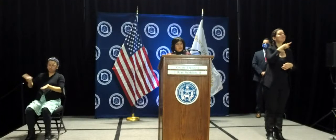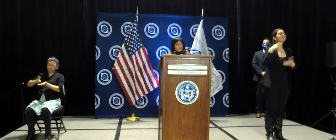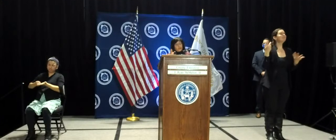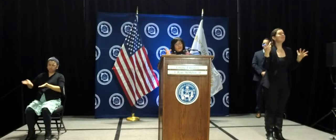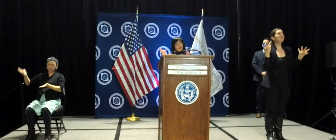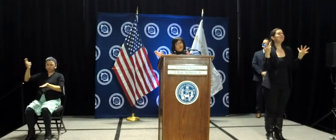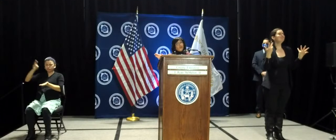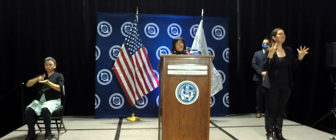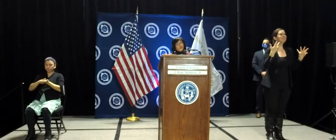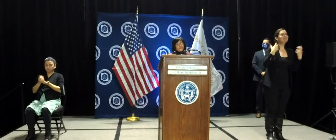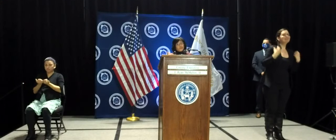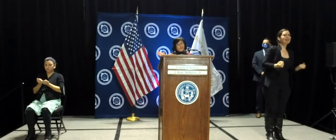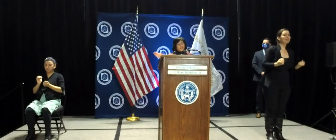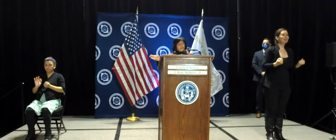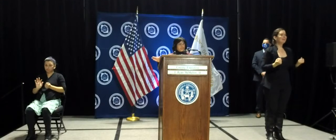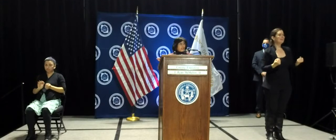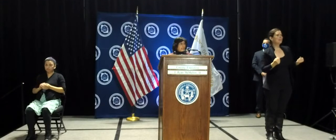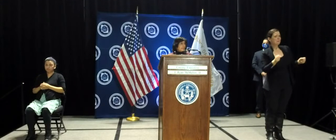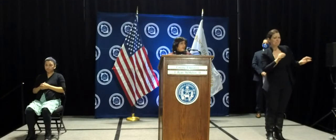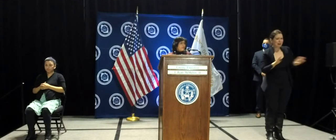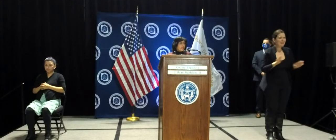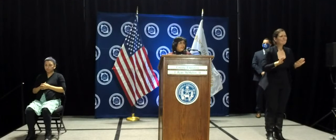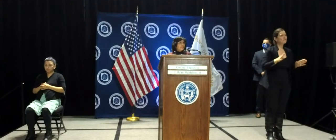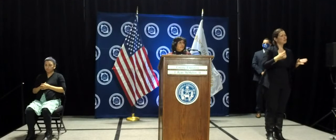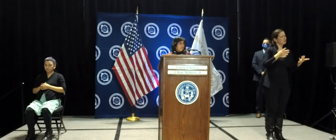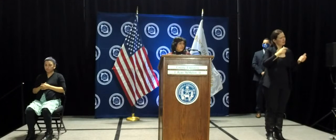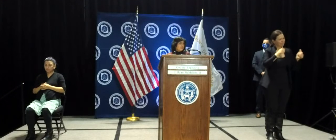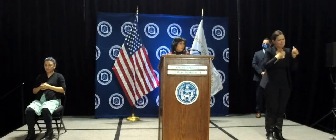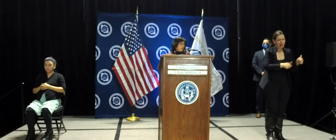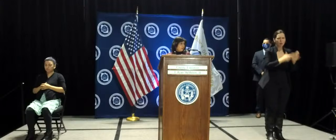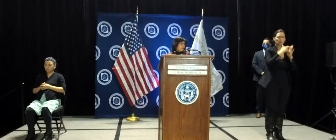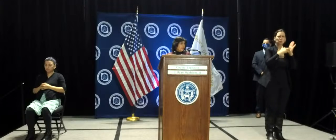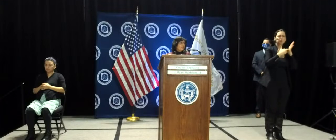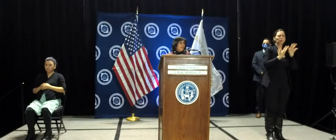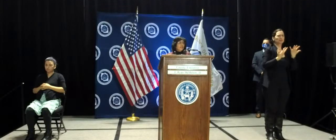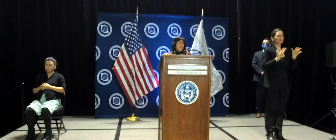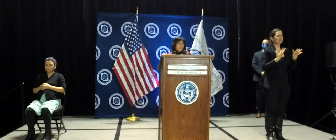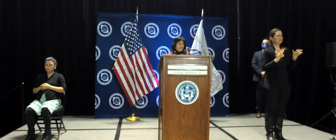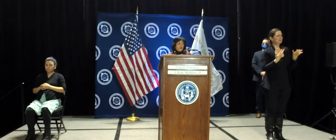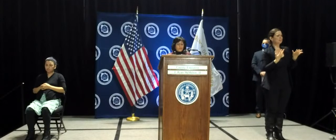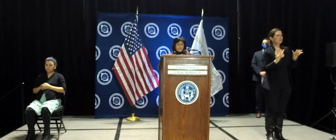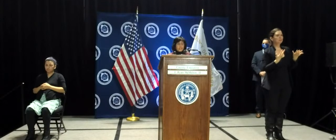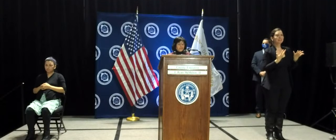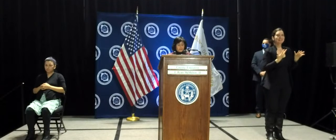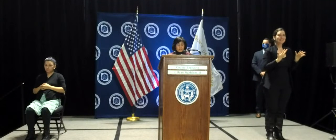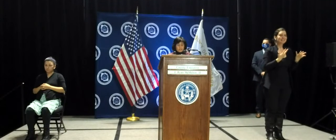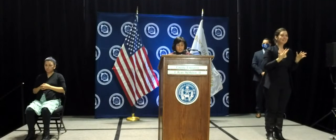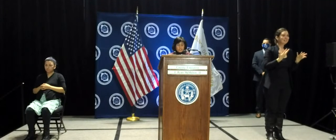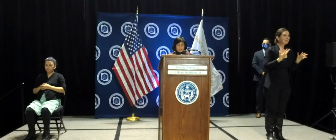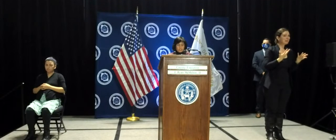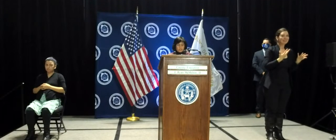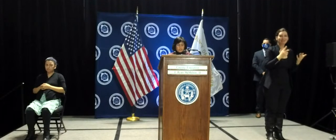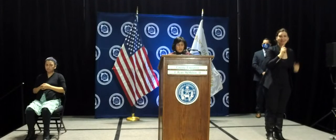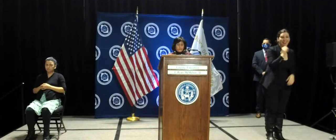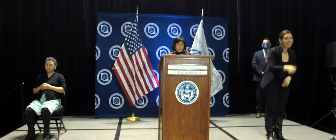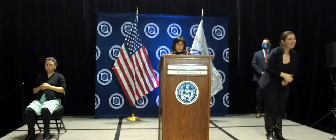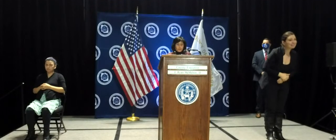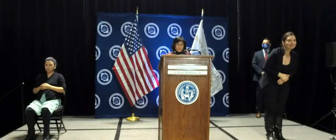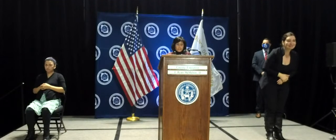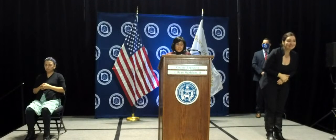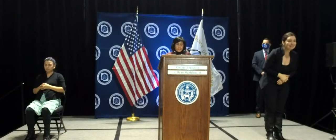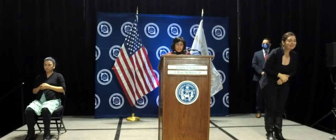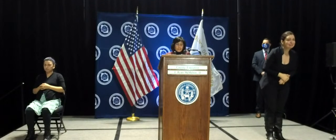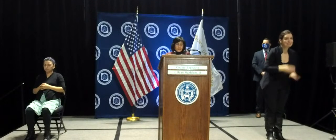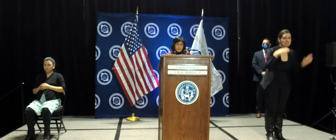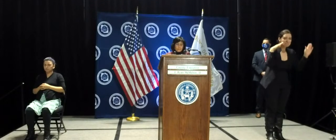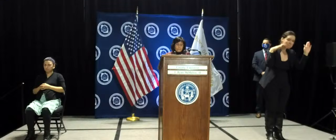start to see people go towards to the other side, that creates the problem, and then that's how we see the things fall